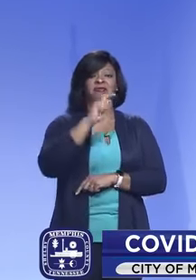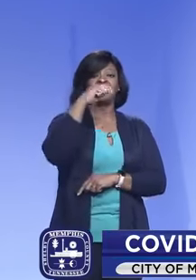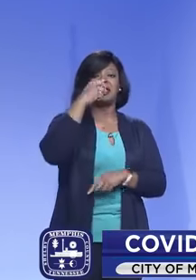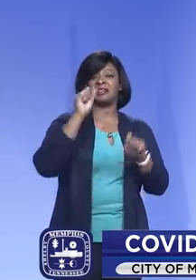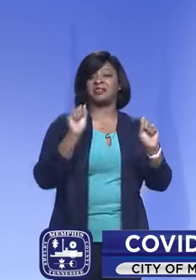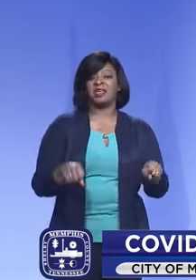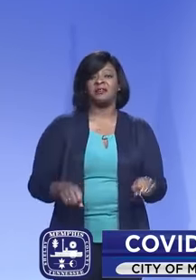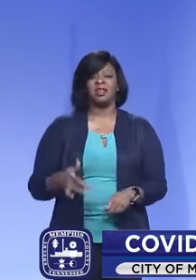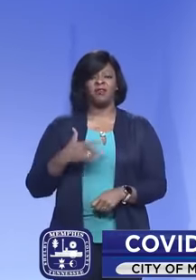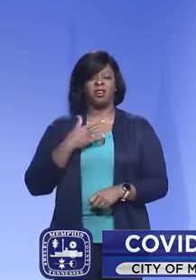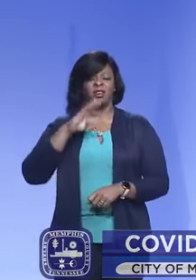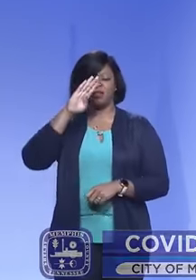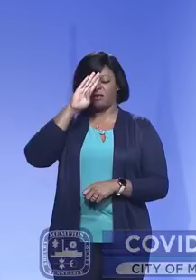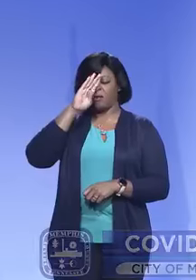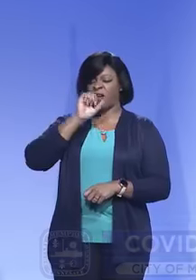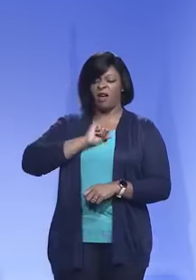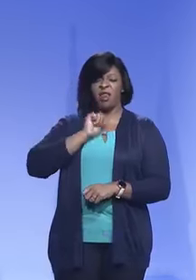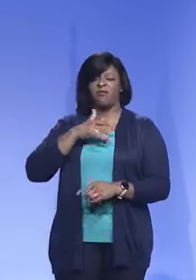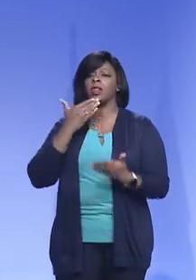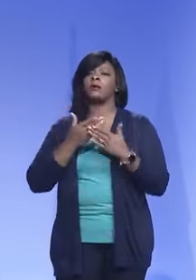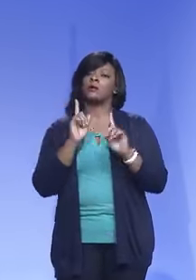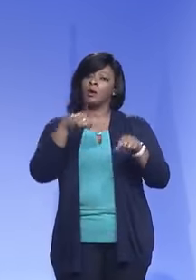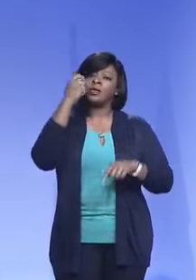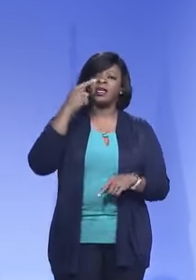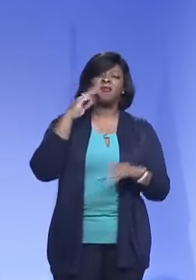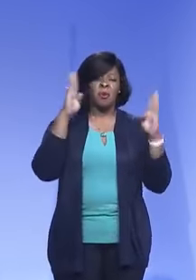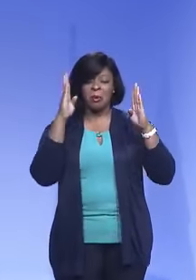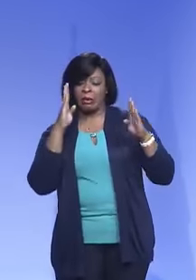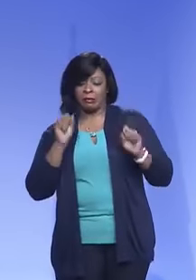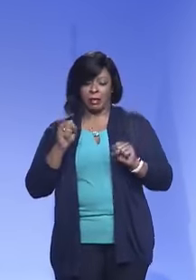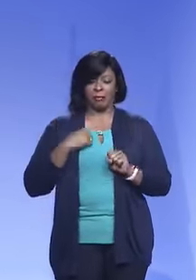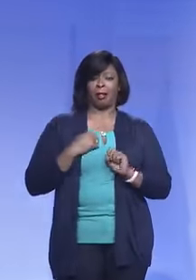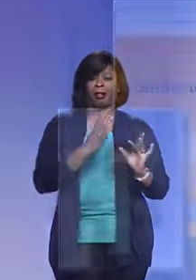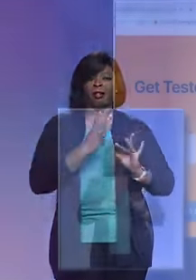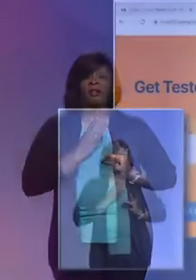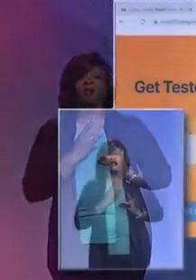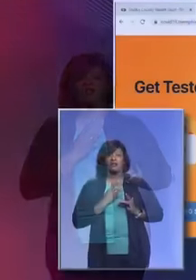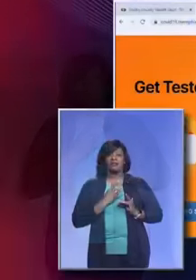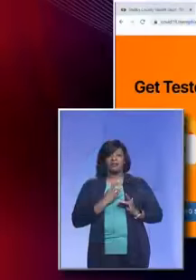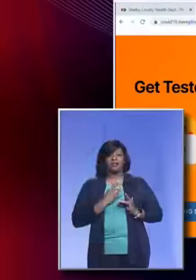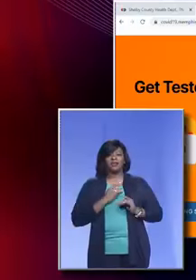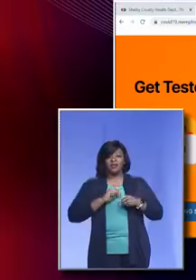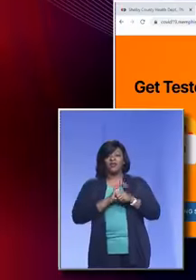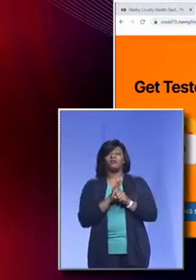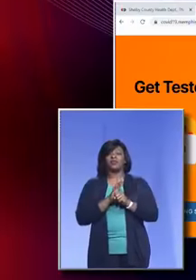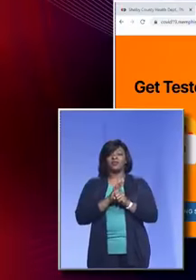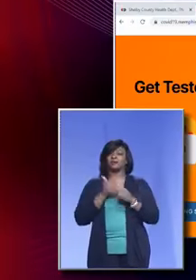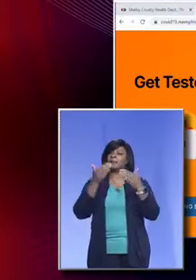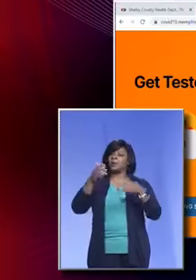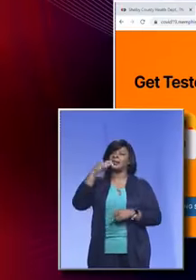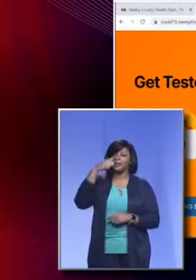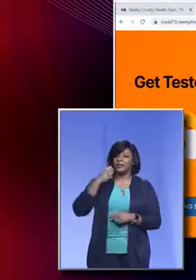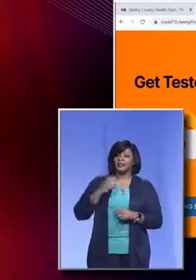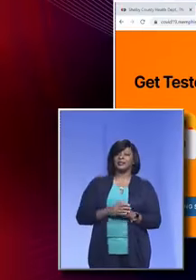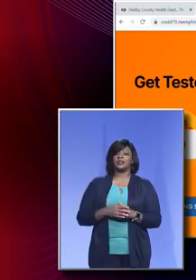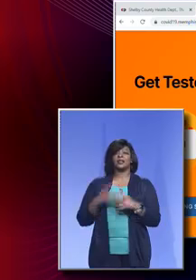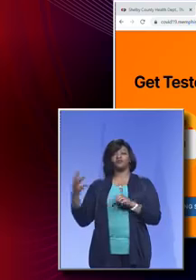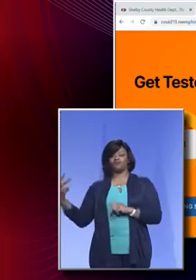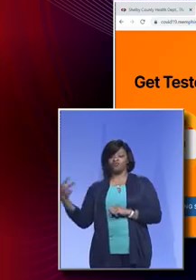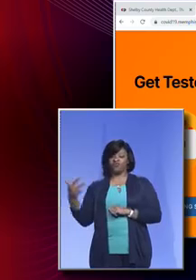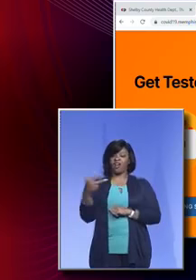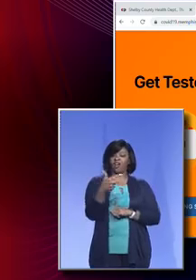If you're feeling symptomatic, get tested. If you're worried that you may have contacted COVID, get tested. Just drive